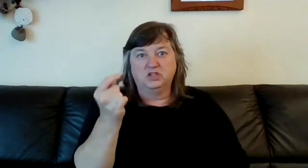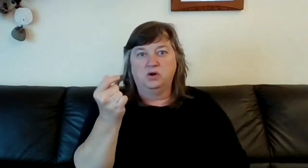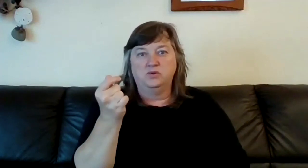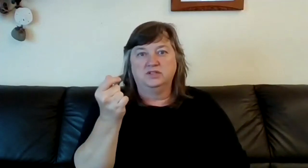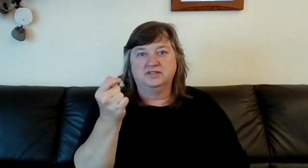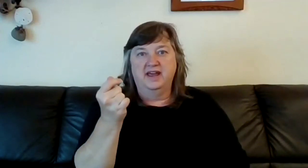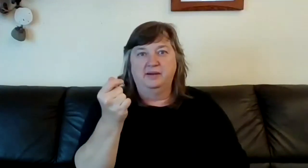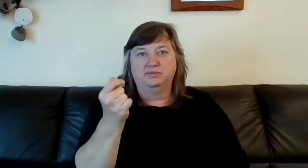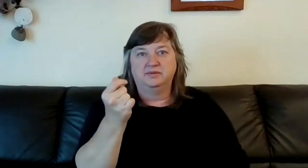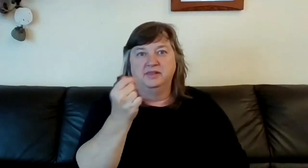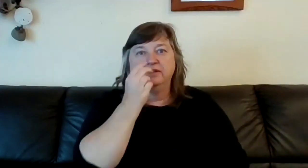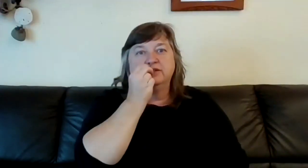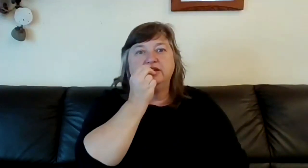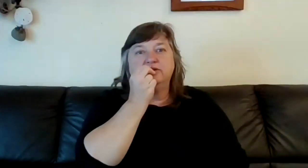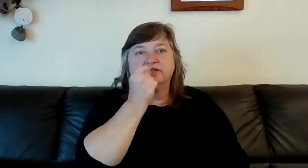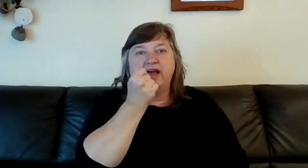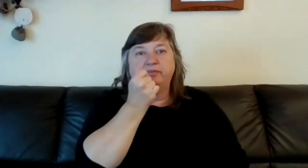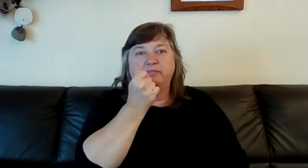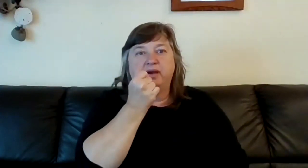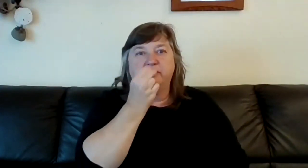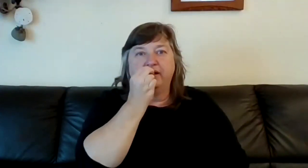So you could snap, so they do a snap by their mouth.